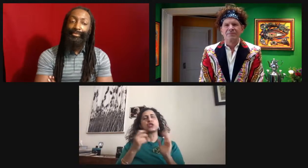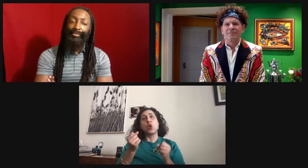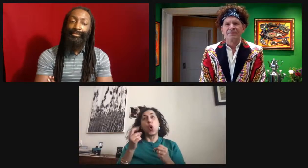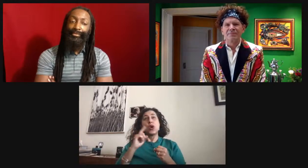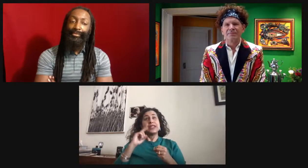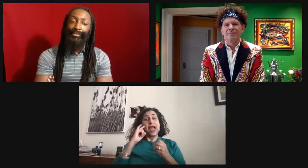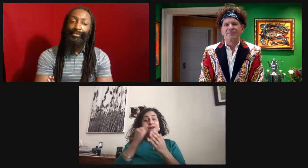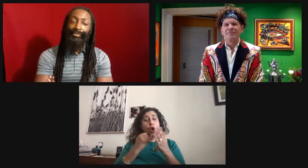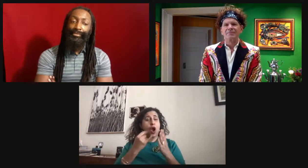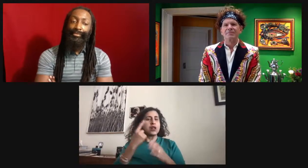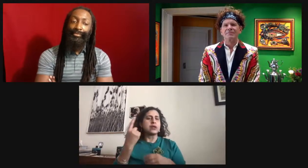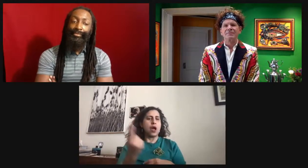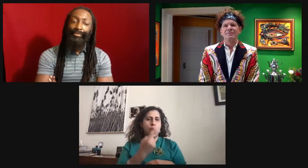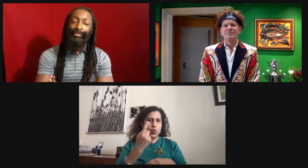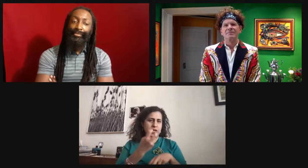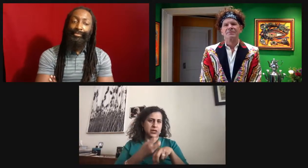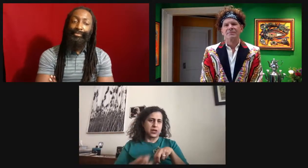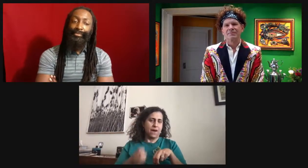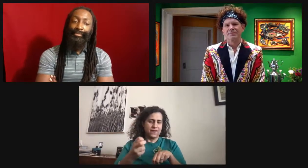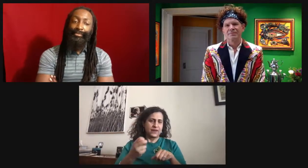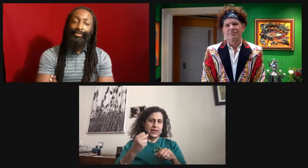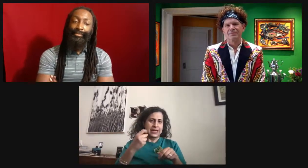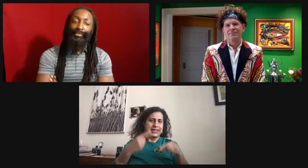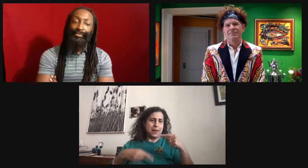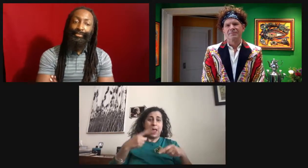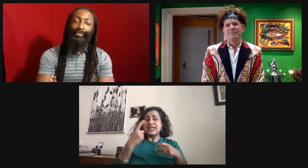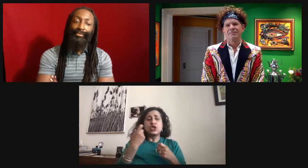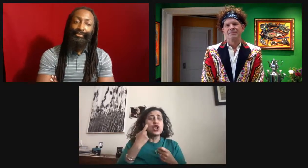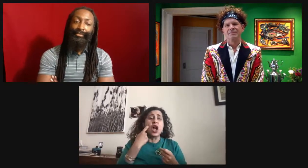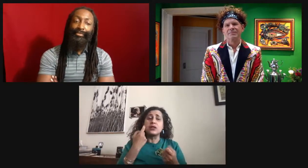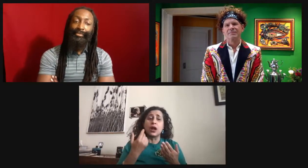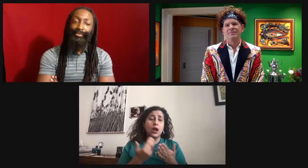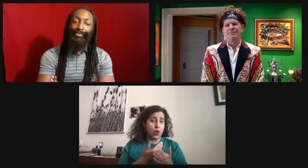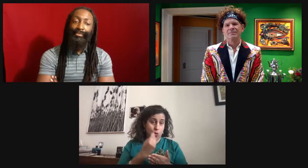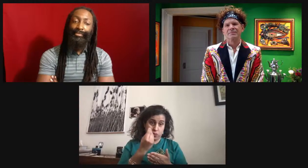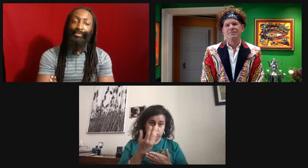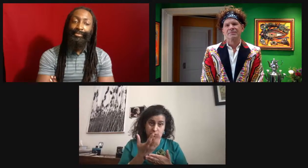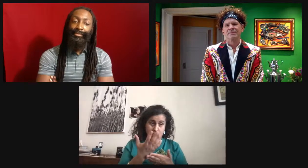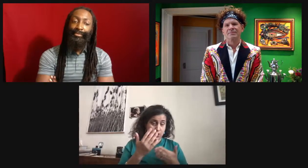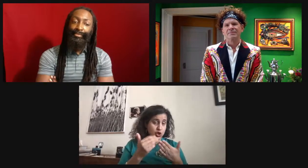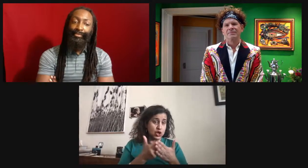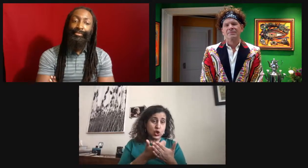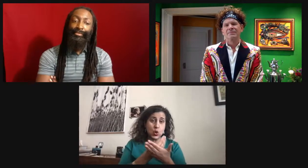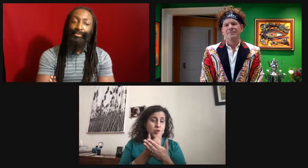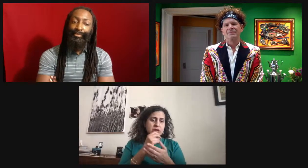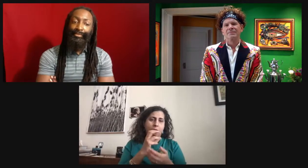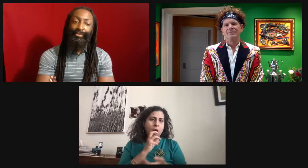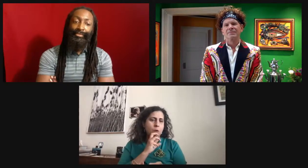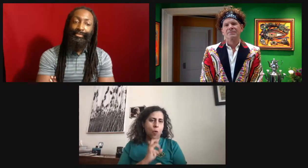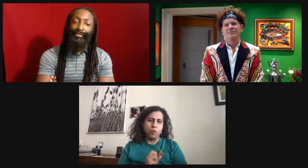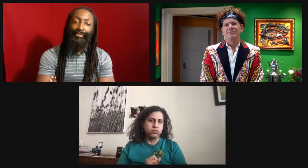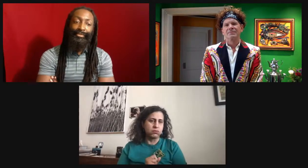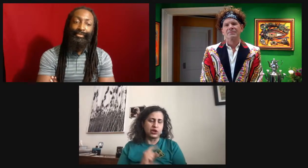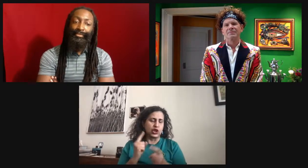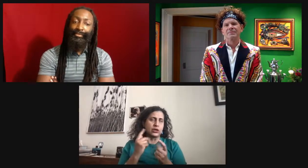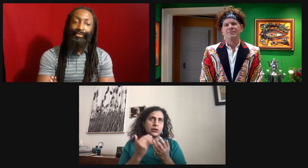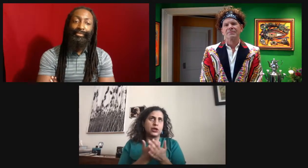We're able to see a deep meaning behind that photo, but it's a tough debate. You know, it's